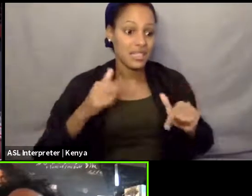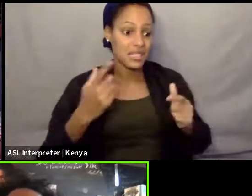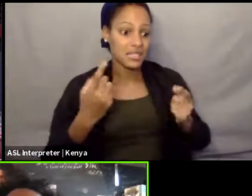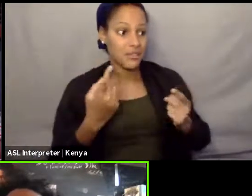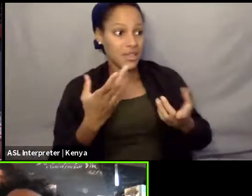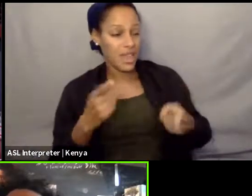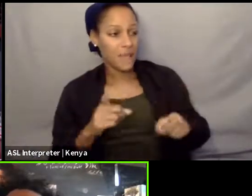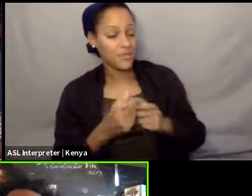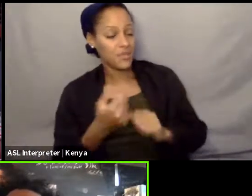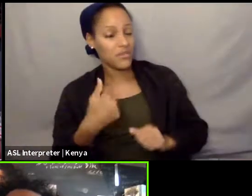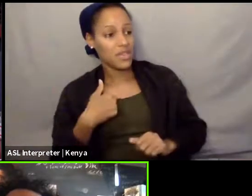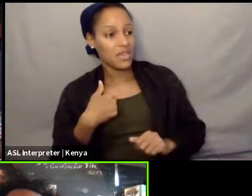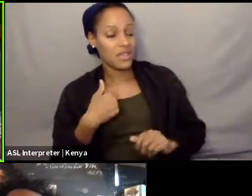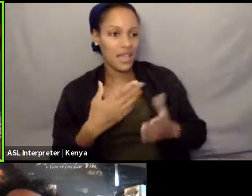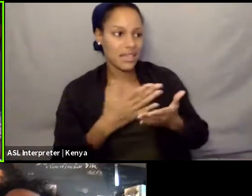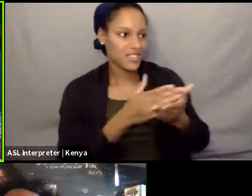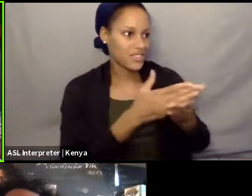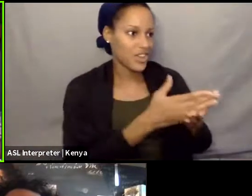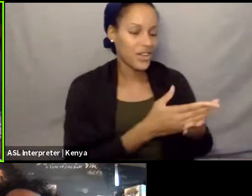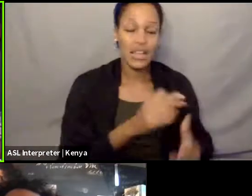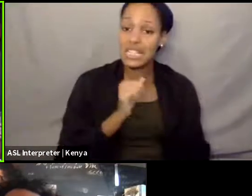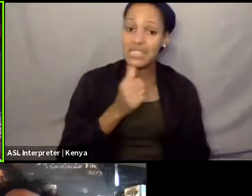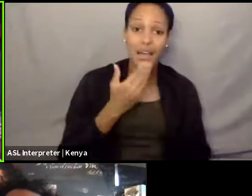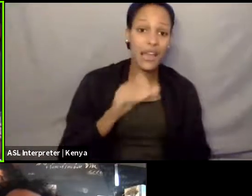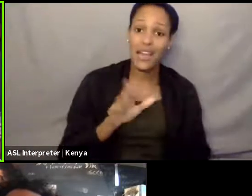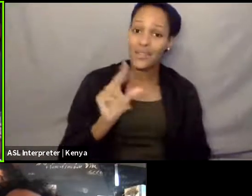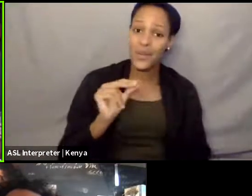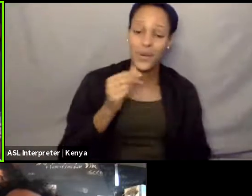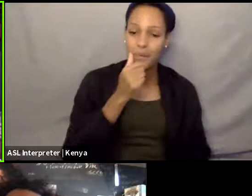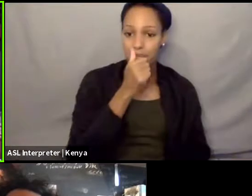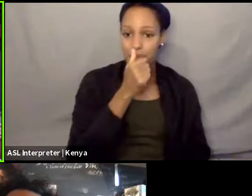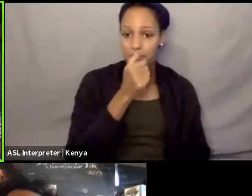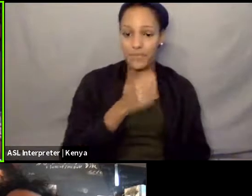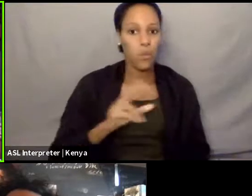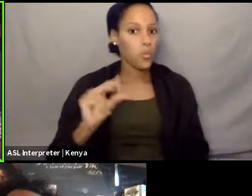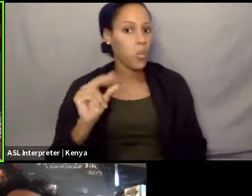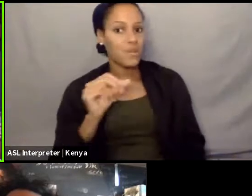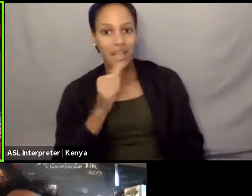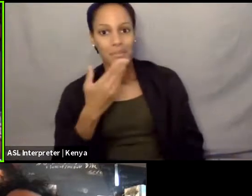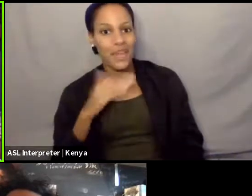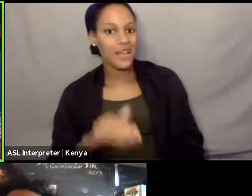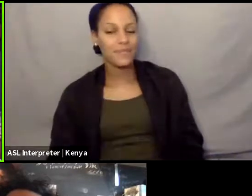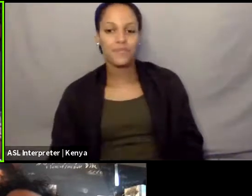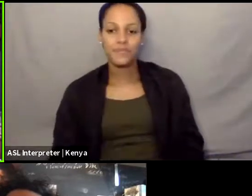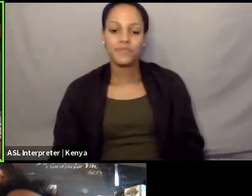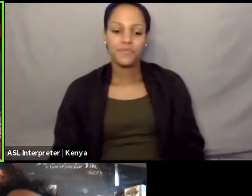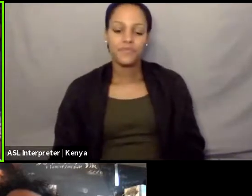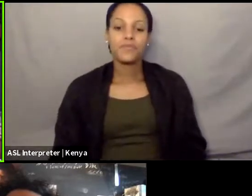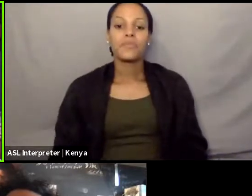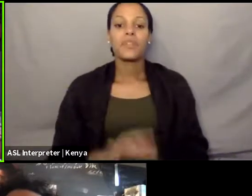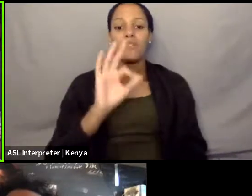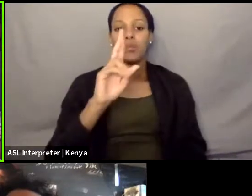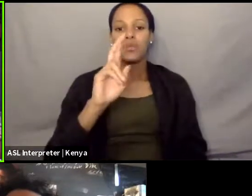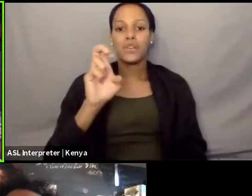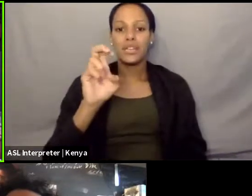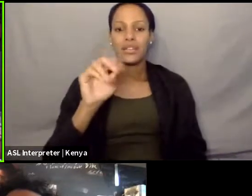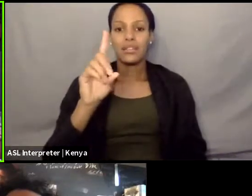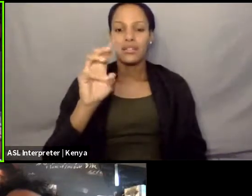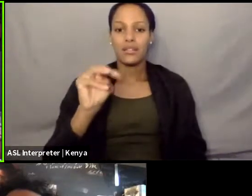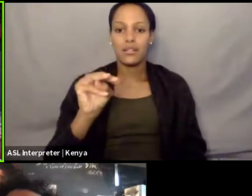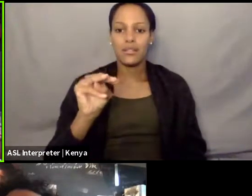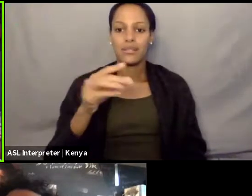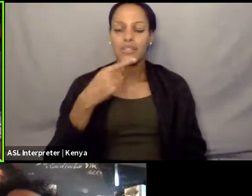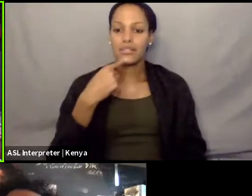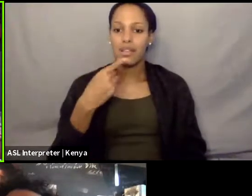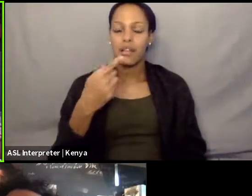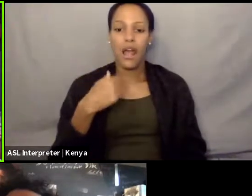That's not a bad thing. That's not a bad thing at all. Yeah. So freedom is saying, "I did